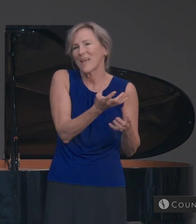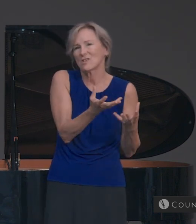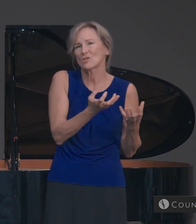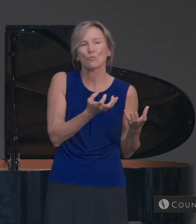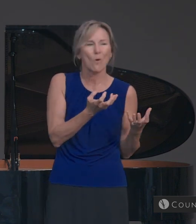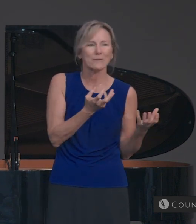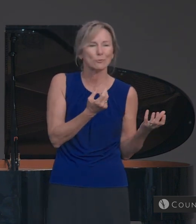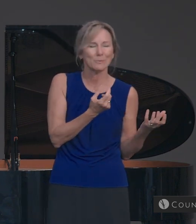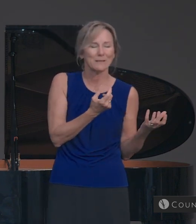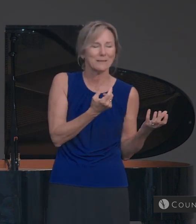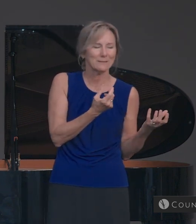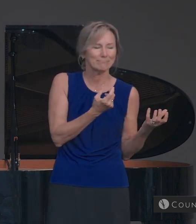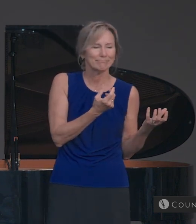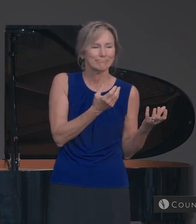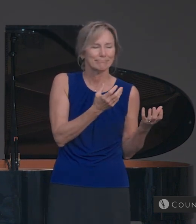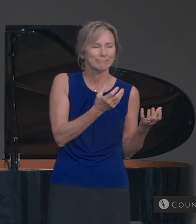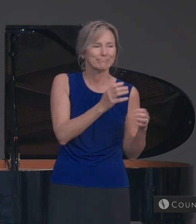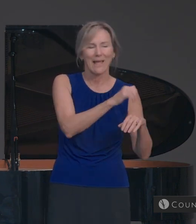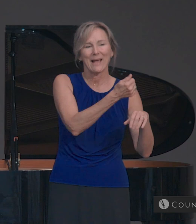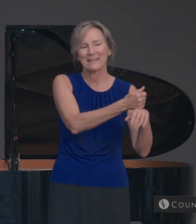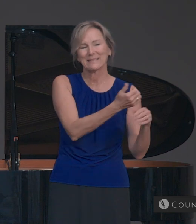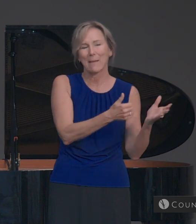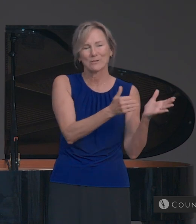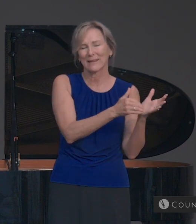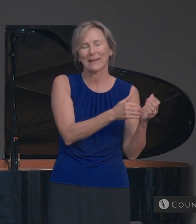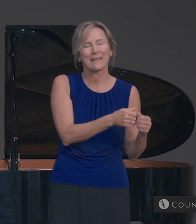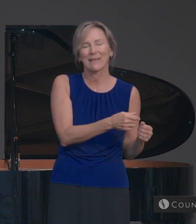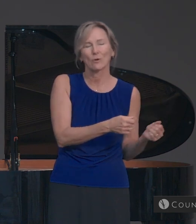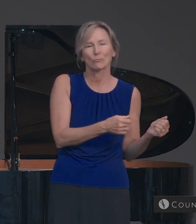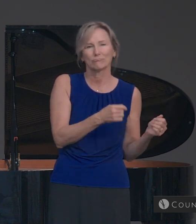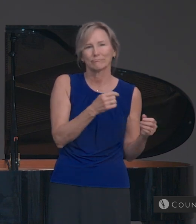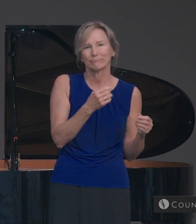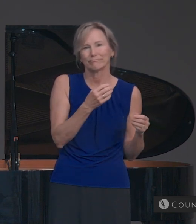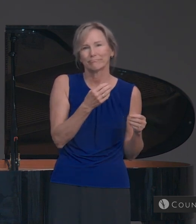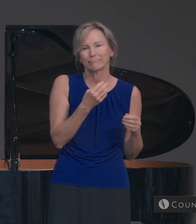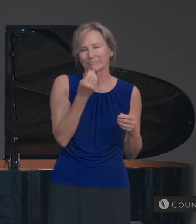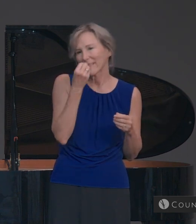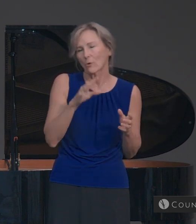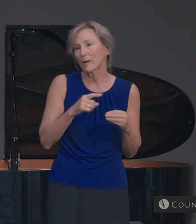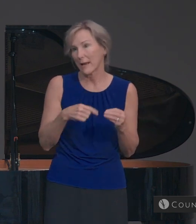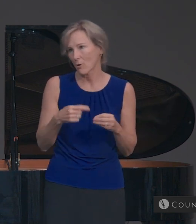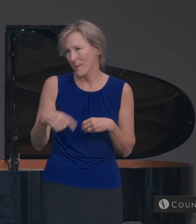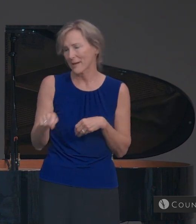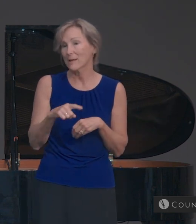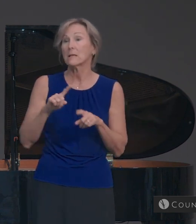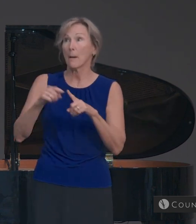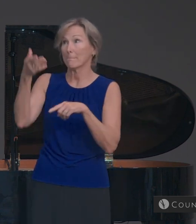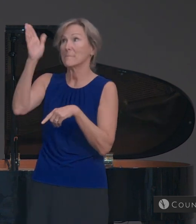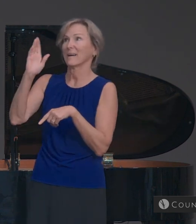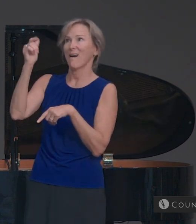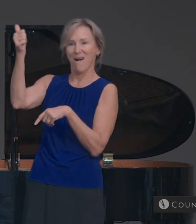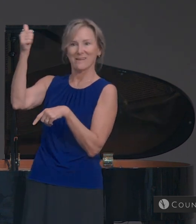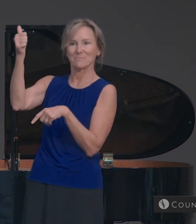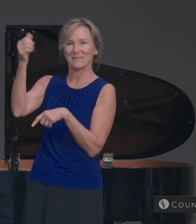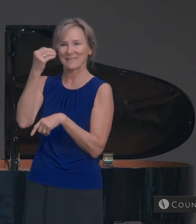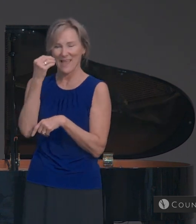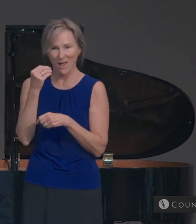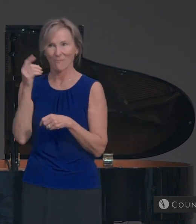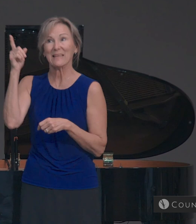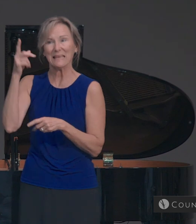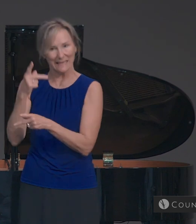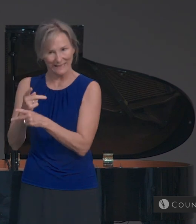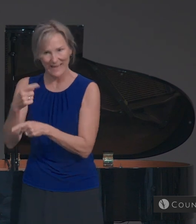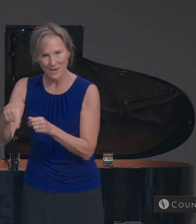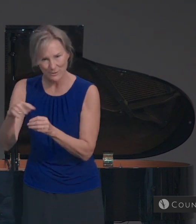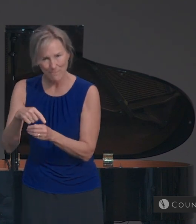about you. There is someone who cares about you immensely. And his name is Yahweh. And his name is